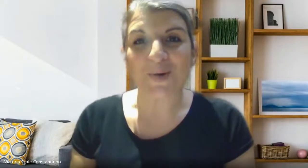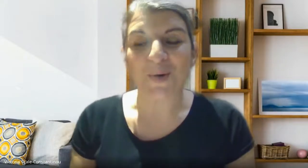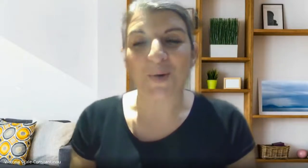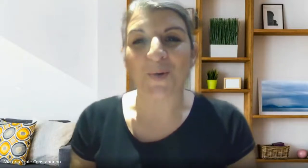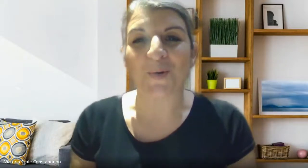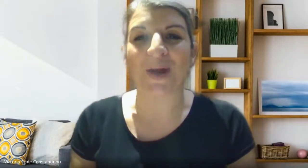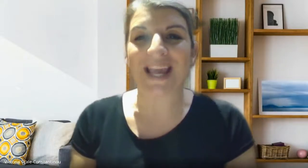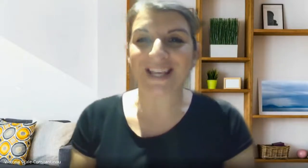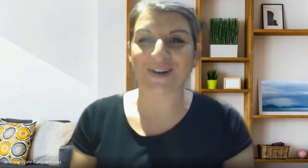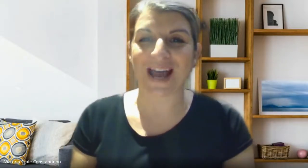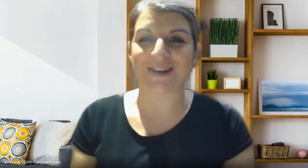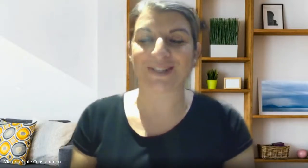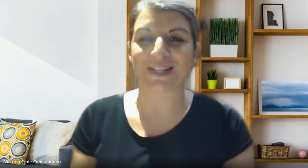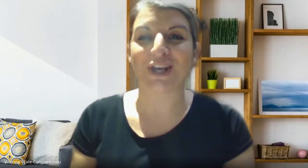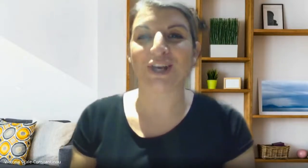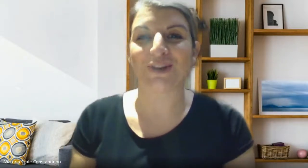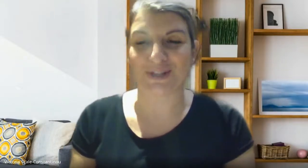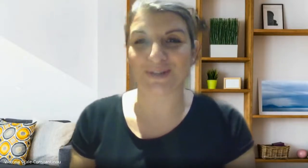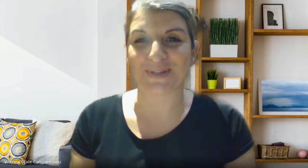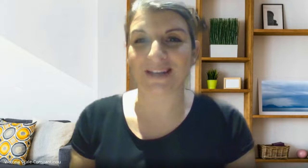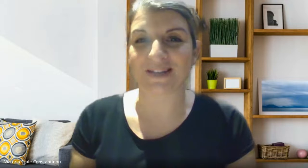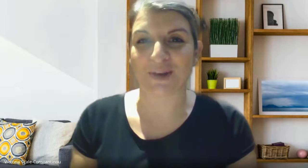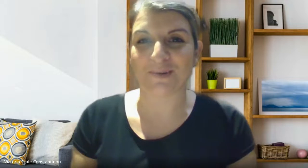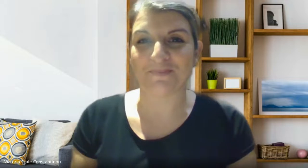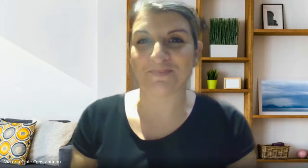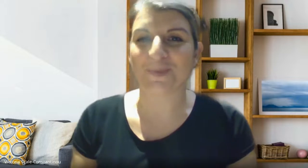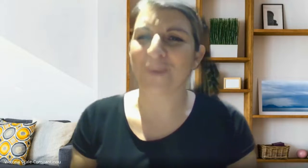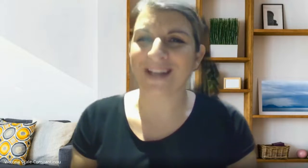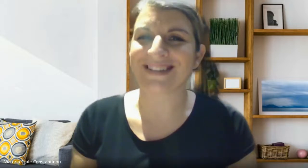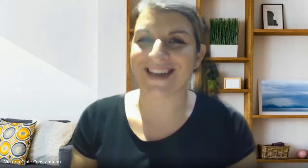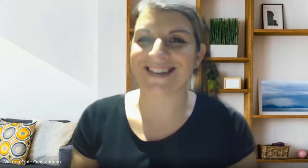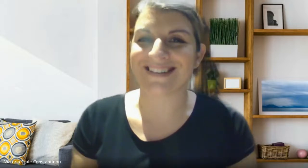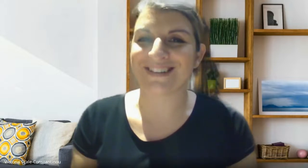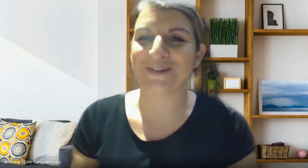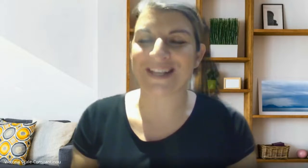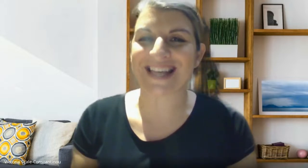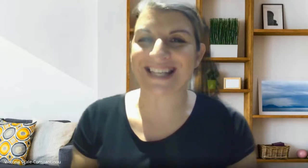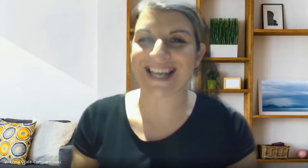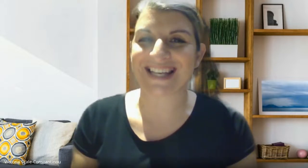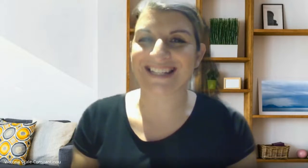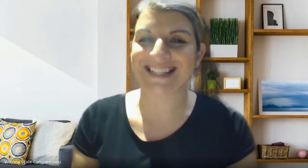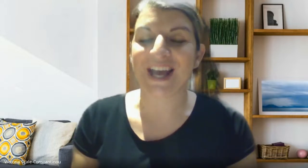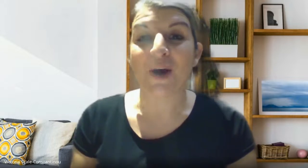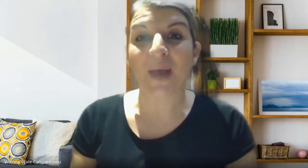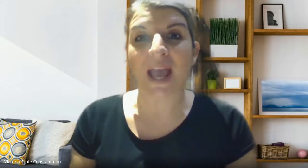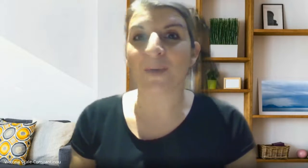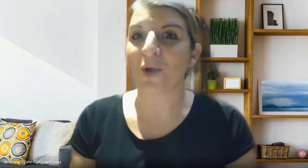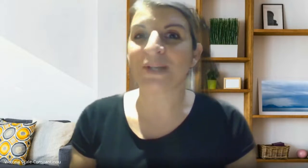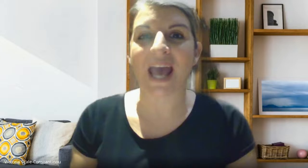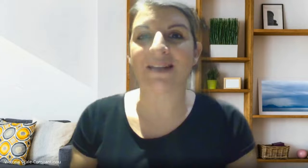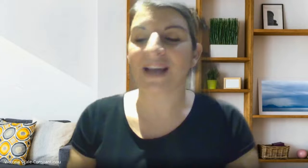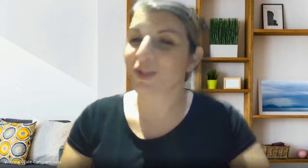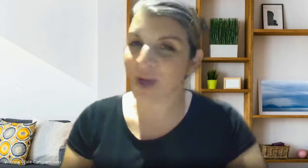outside or in your house, you could use that too. Well done. You're fantastic. Okay,